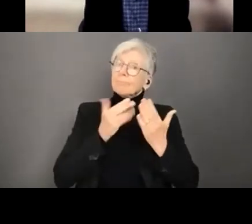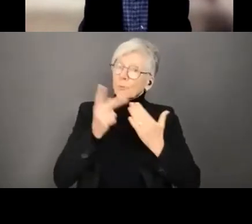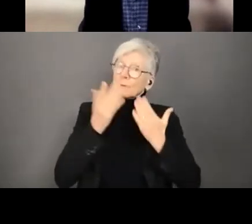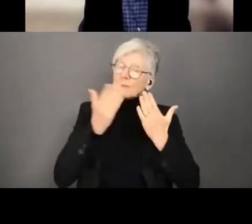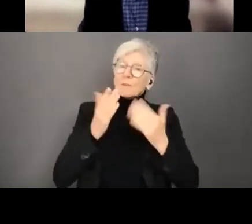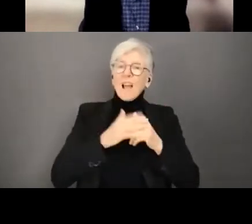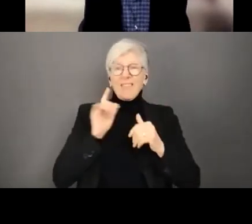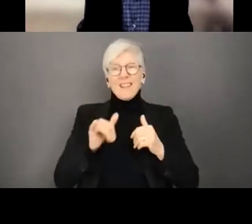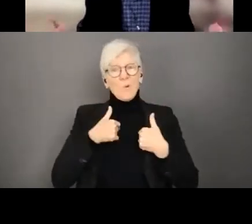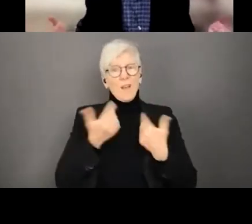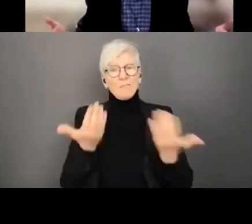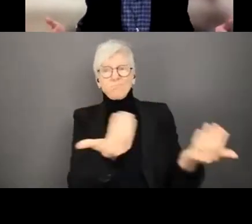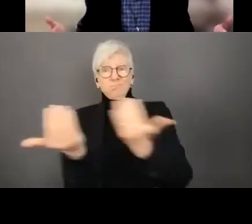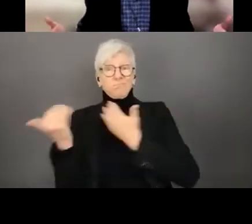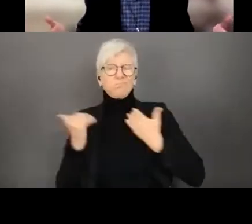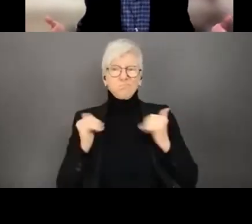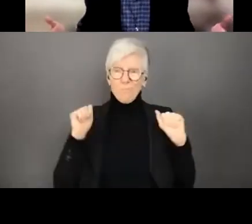to be part of this. And